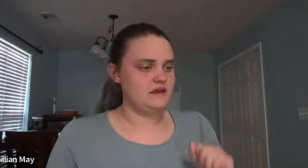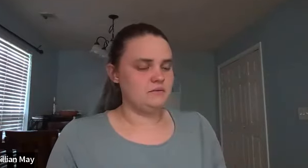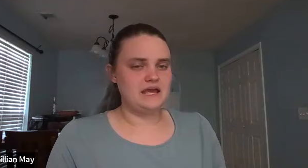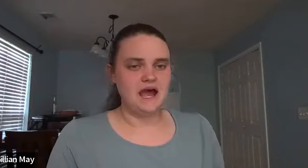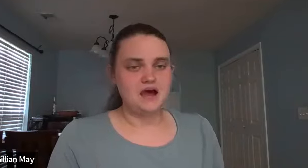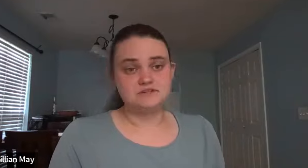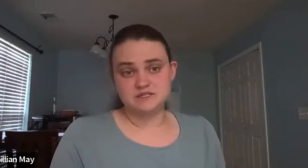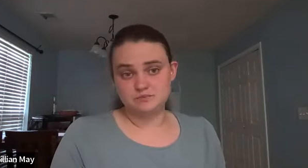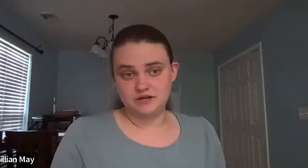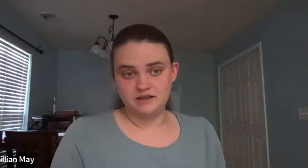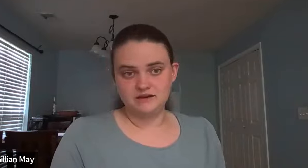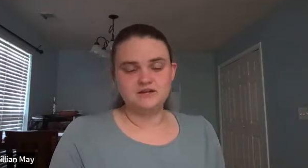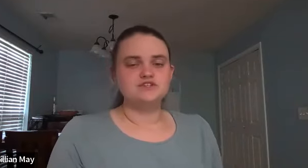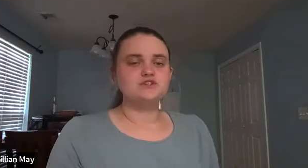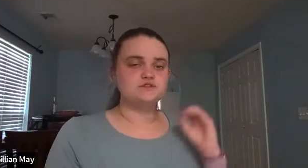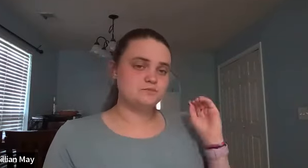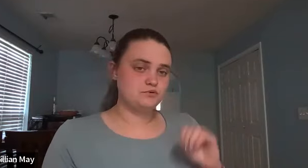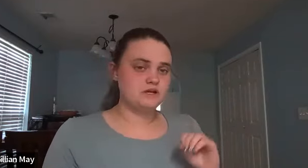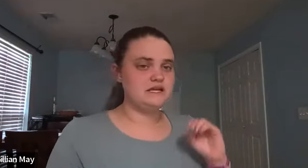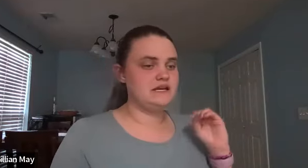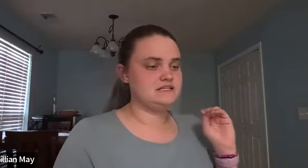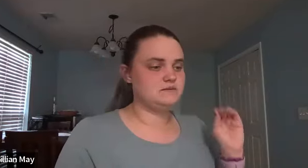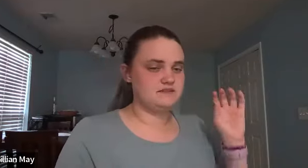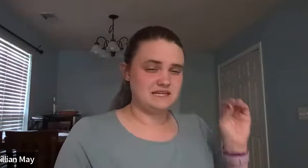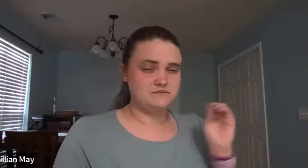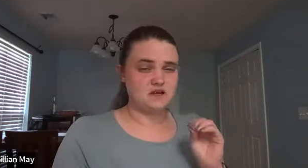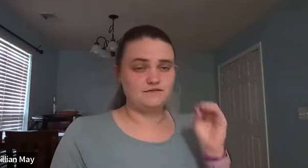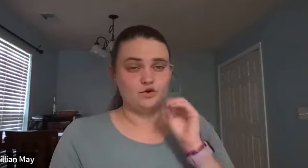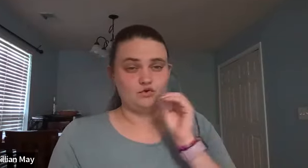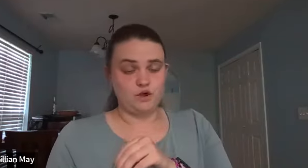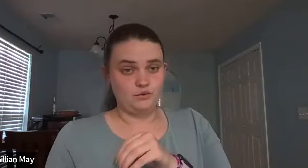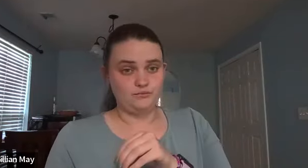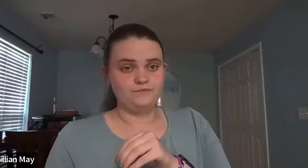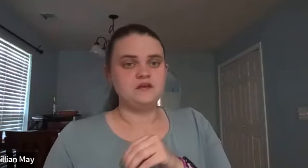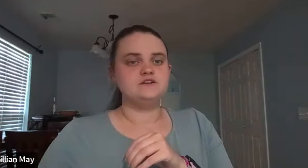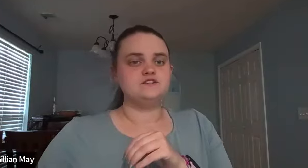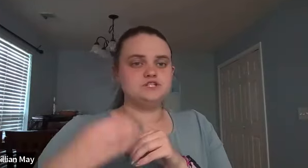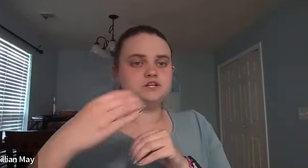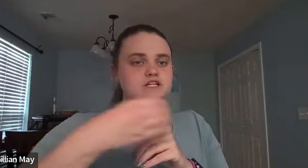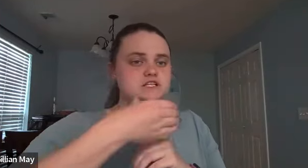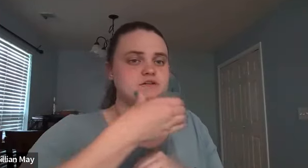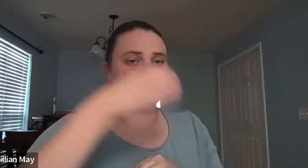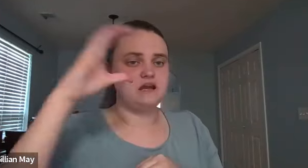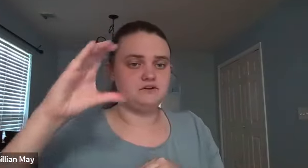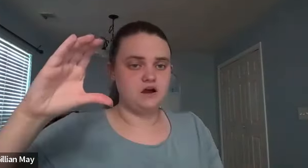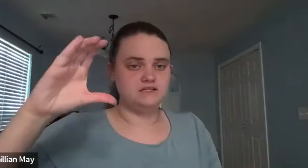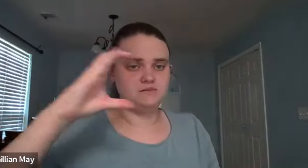Then we have spring. So spring is going to be the same sign for grow. So what you're going to do is you're going to have your non-dominant